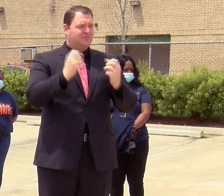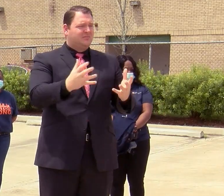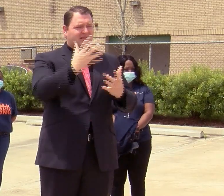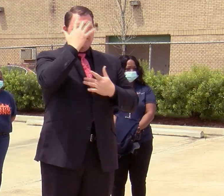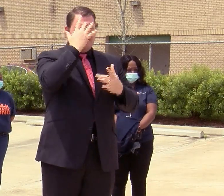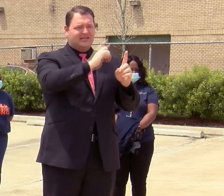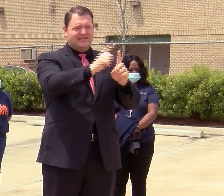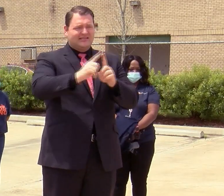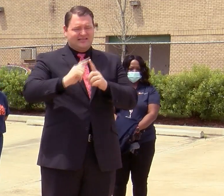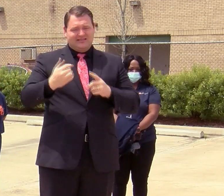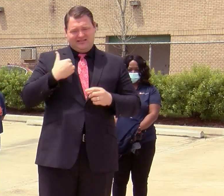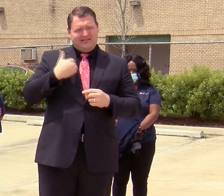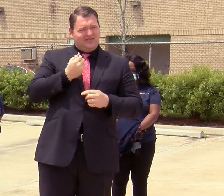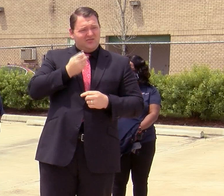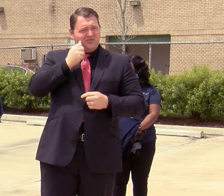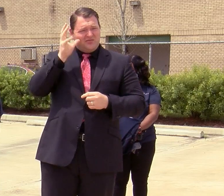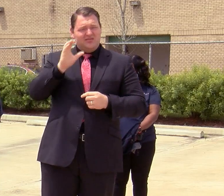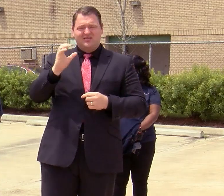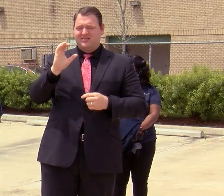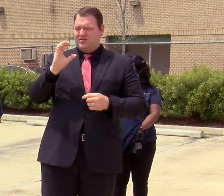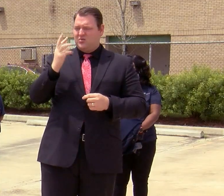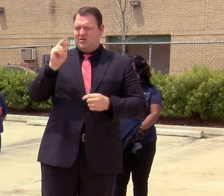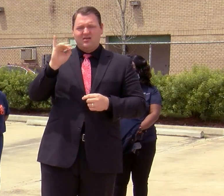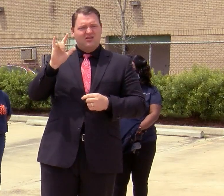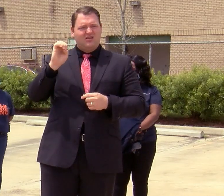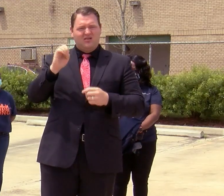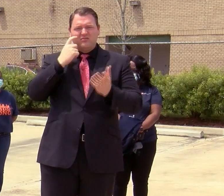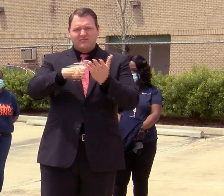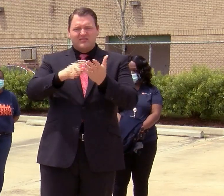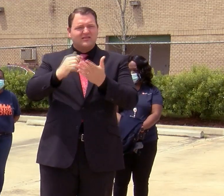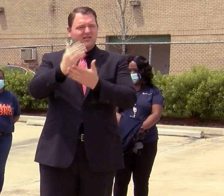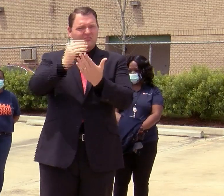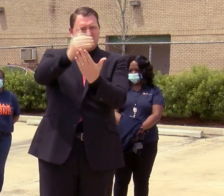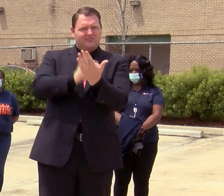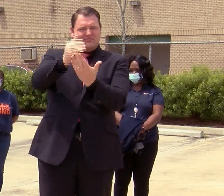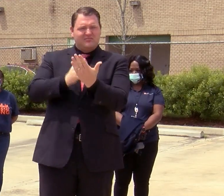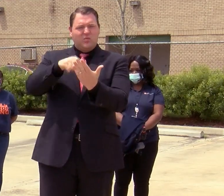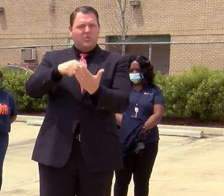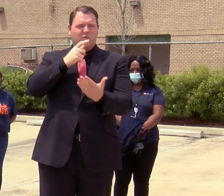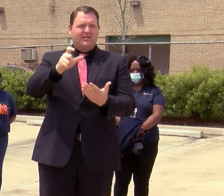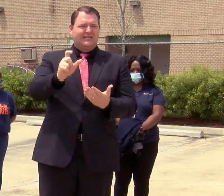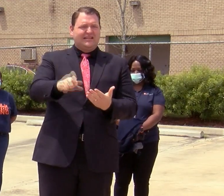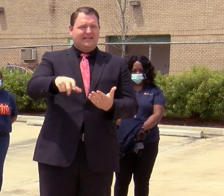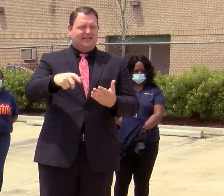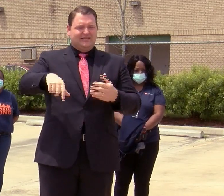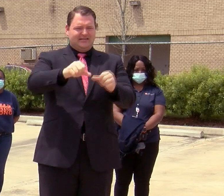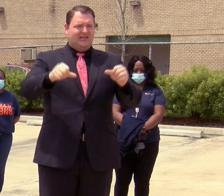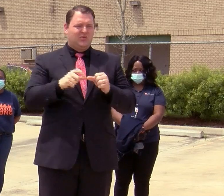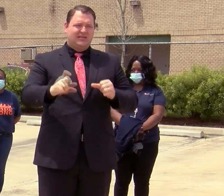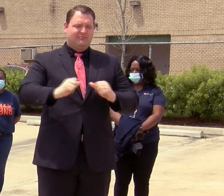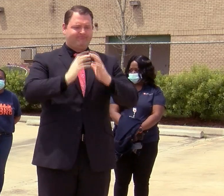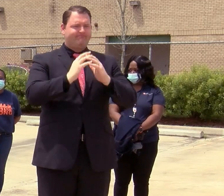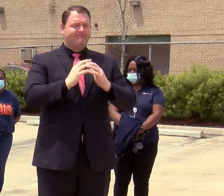as being, I guess you can say, one of the hotspot areas of the Sunnyside area. And I know this is one of those areas, in addition to the council member